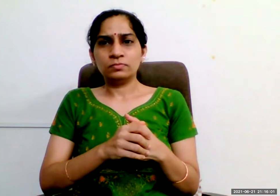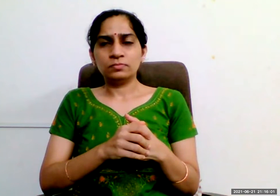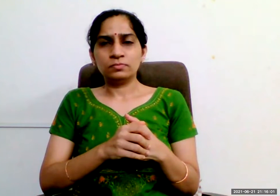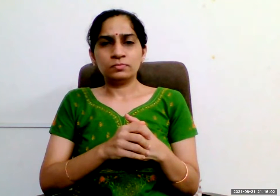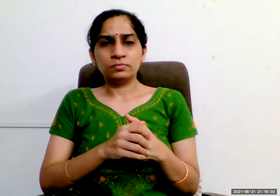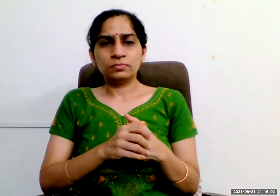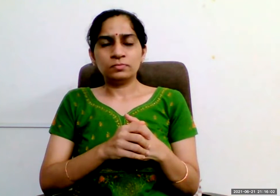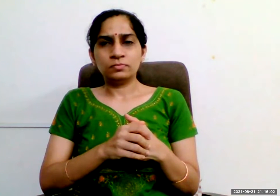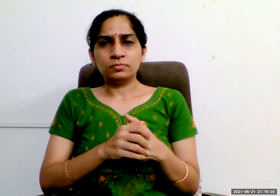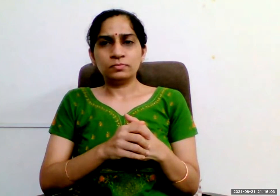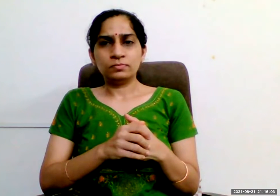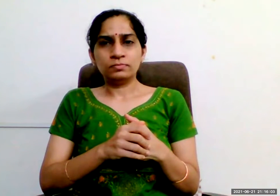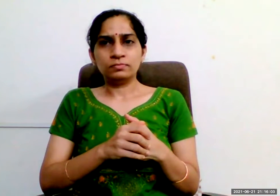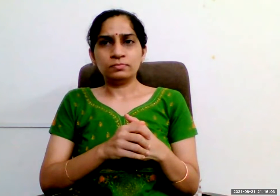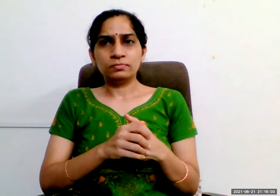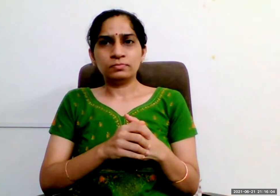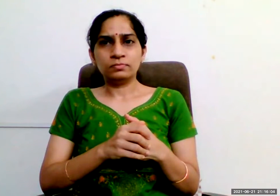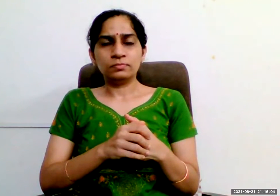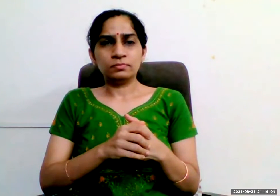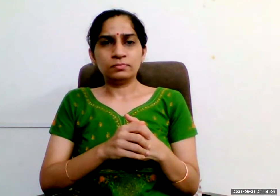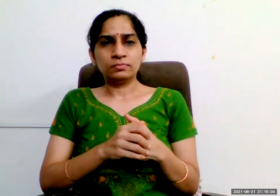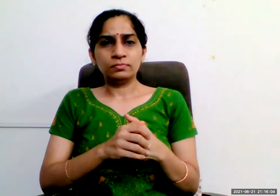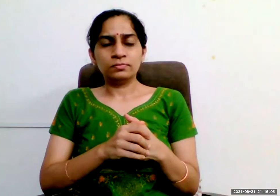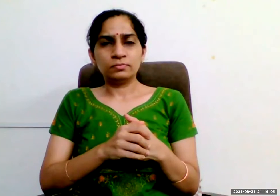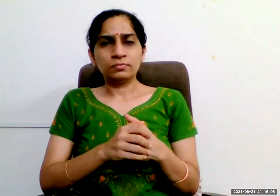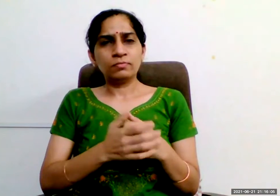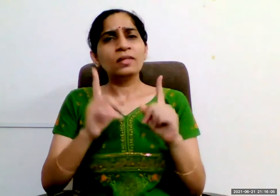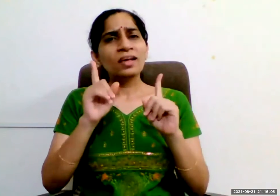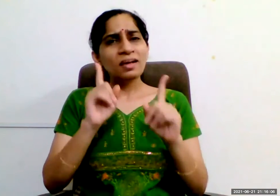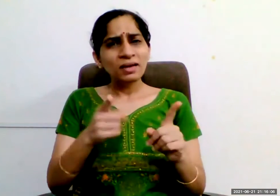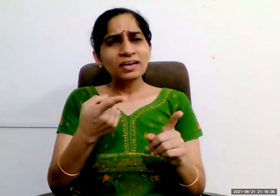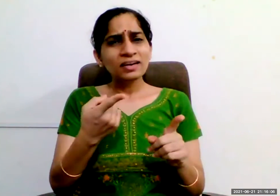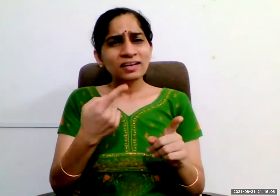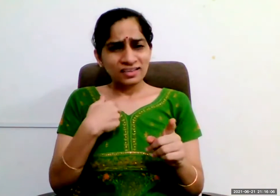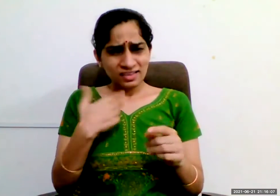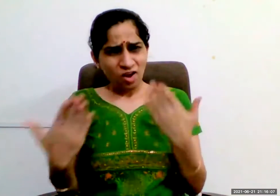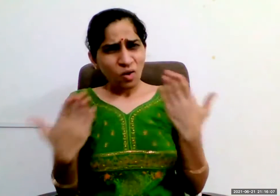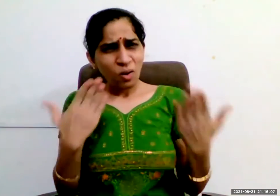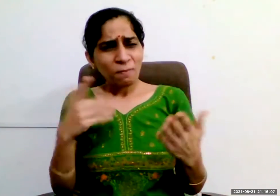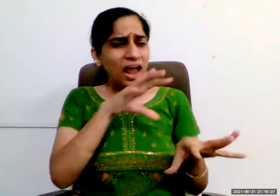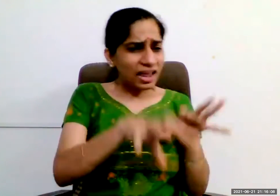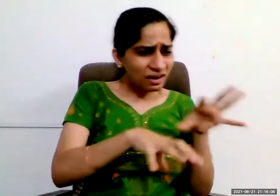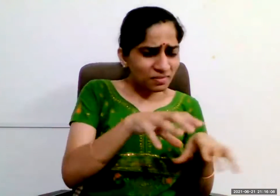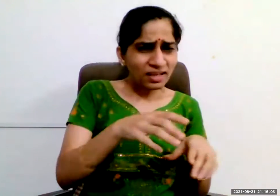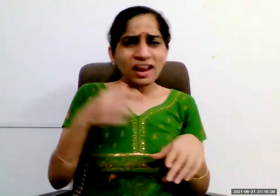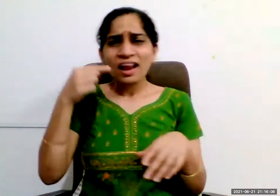giving our attention to a comparative between animals and humans? Where humans are, where animals are? What is the reason